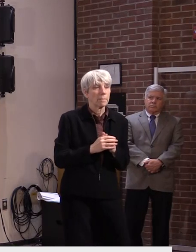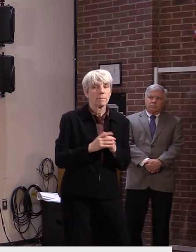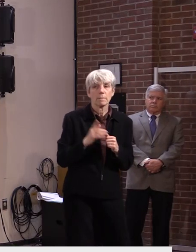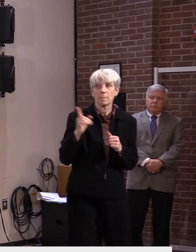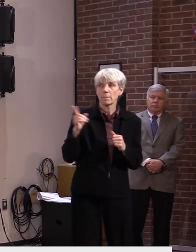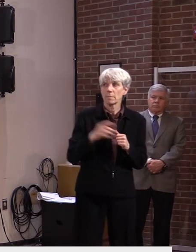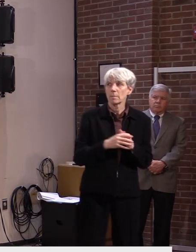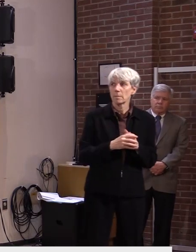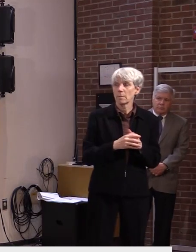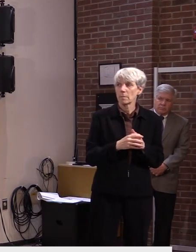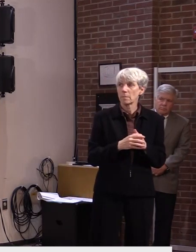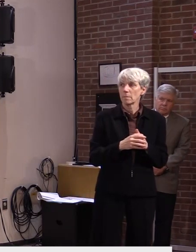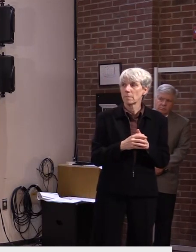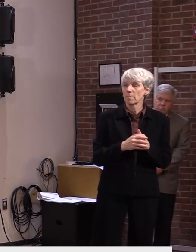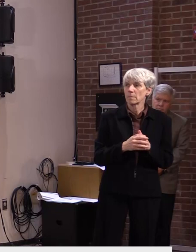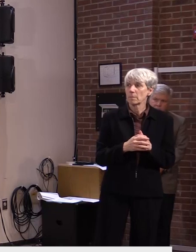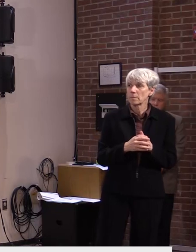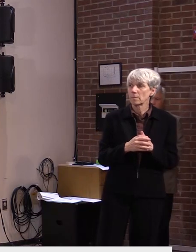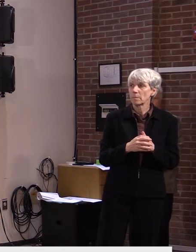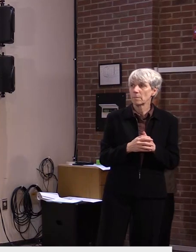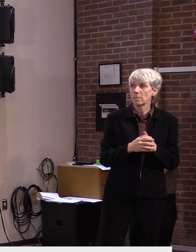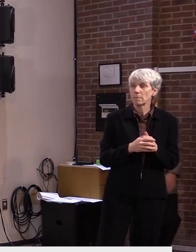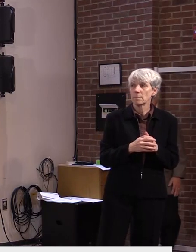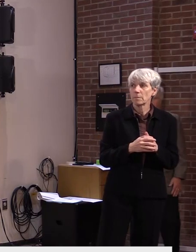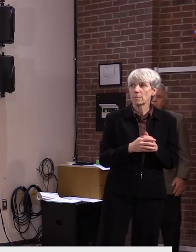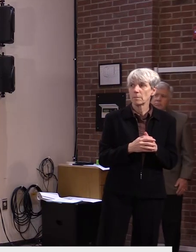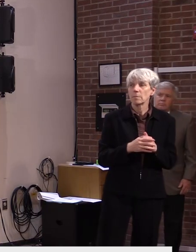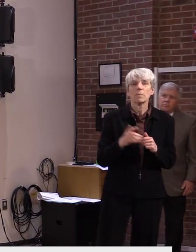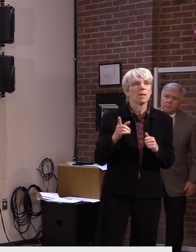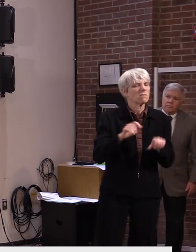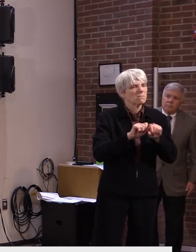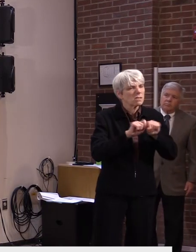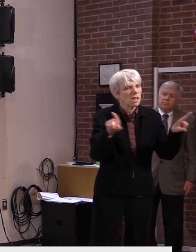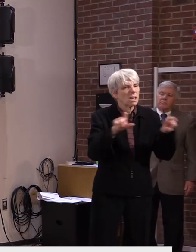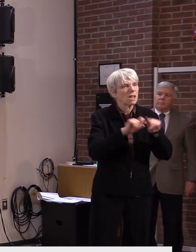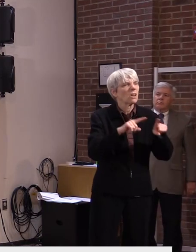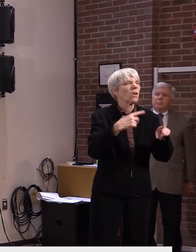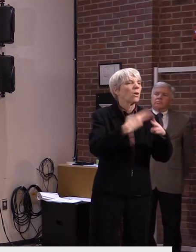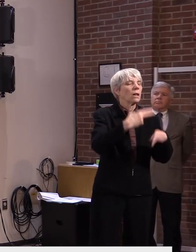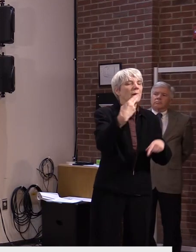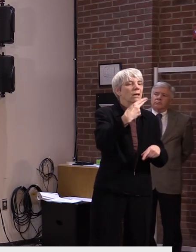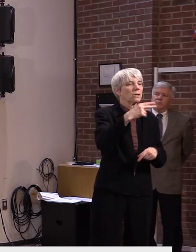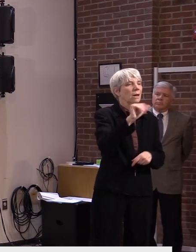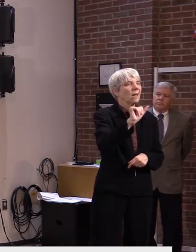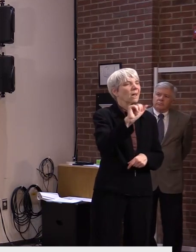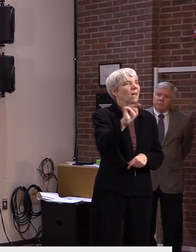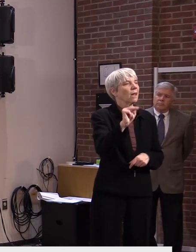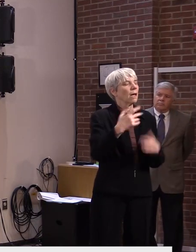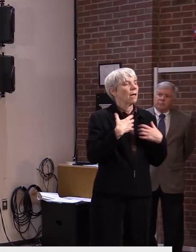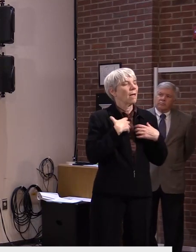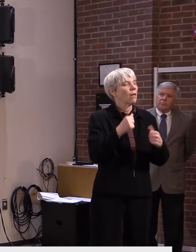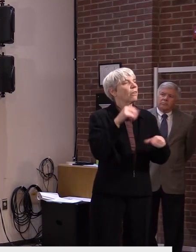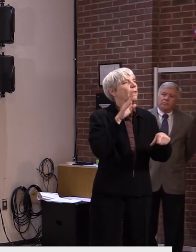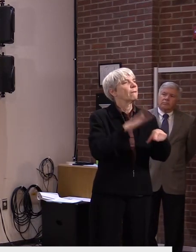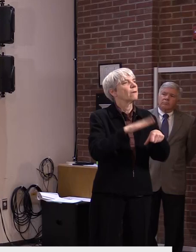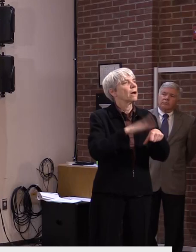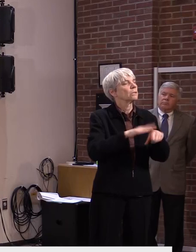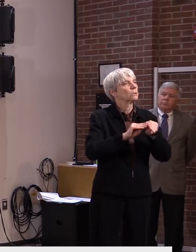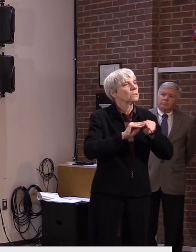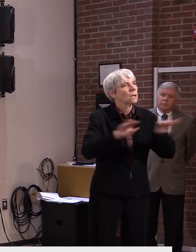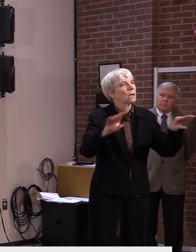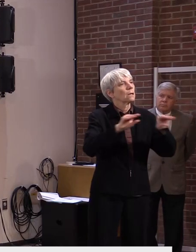two HONs in advising to utilize that. But that's fairly